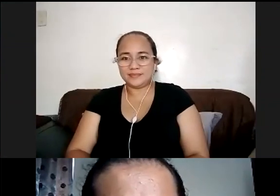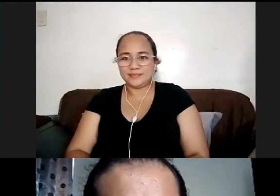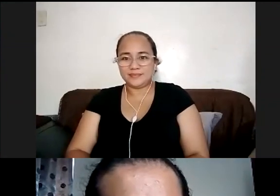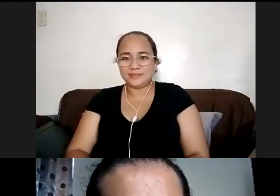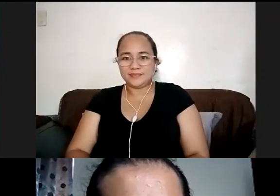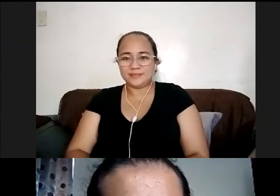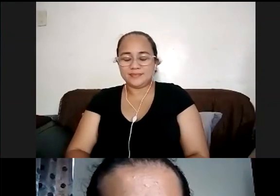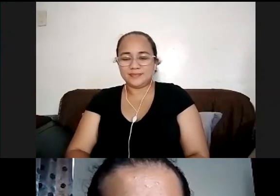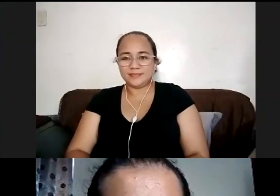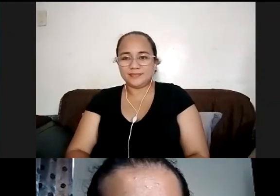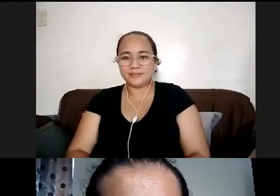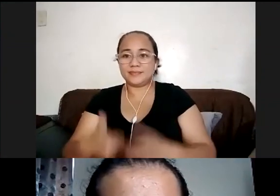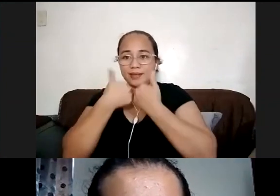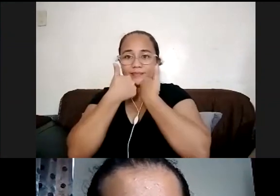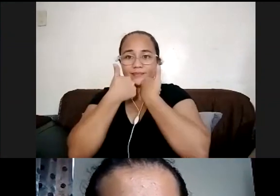Okay.